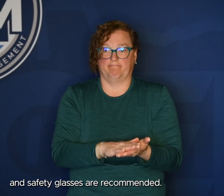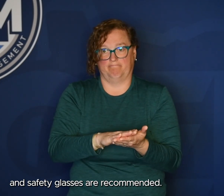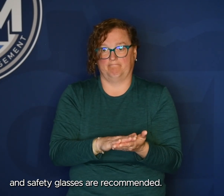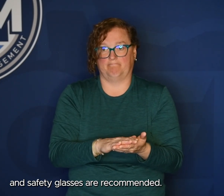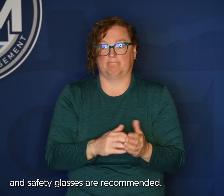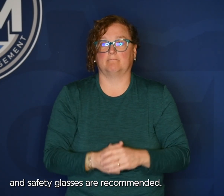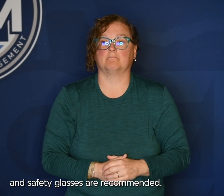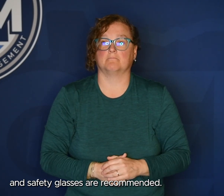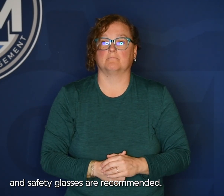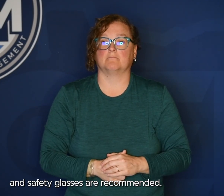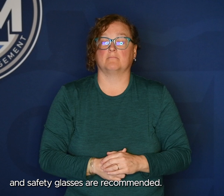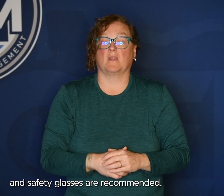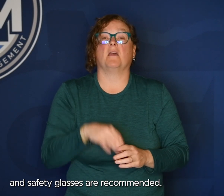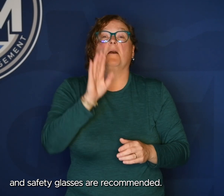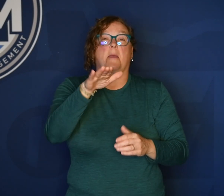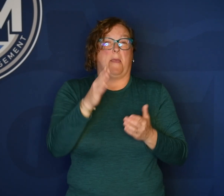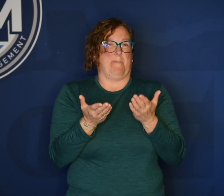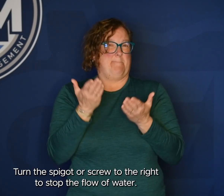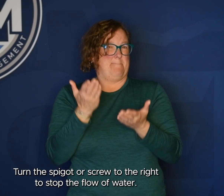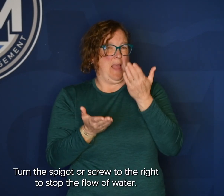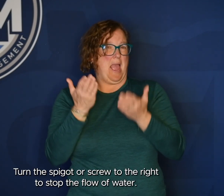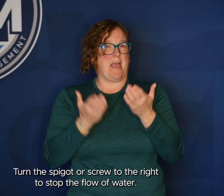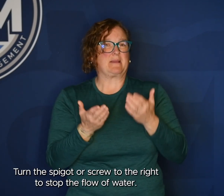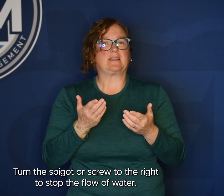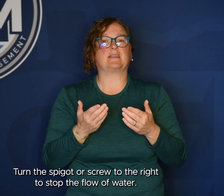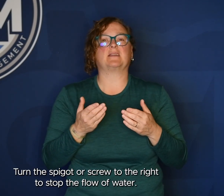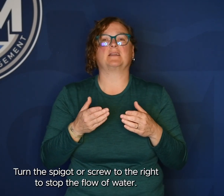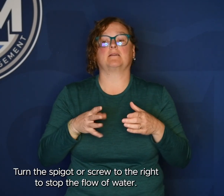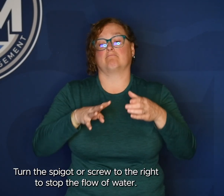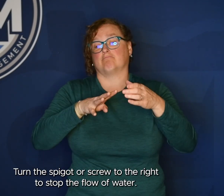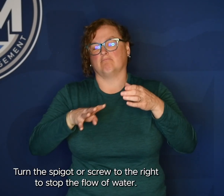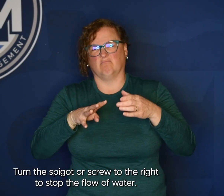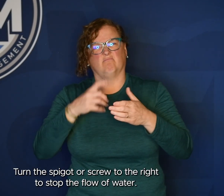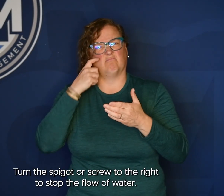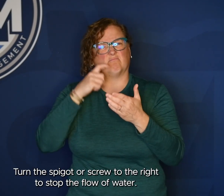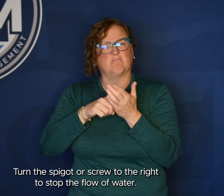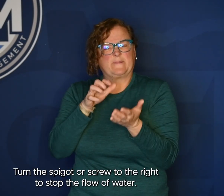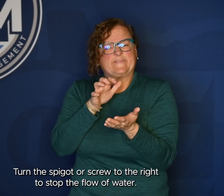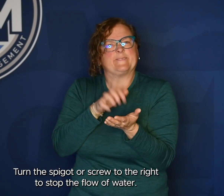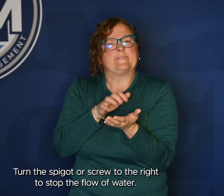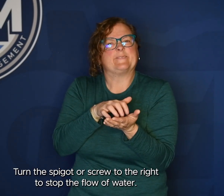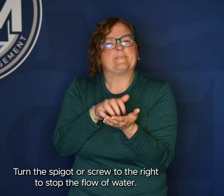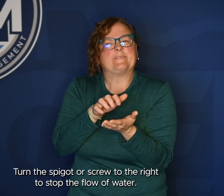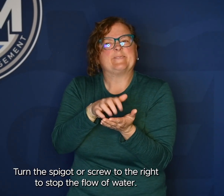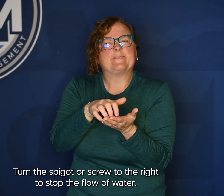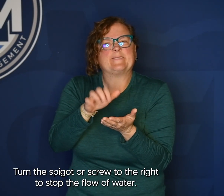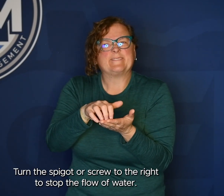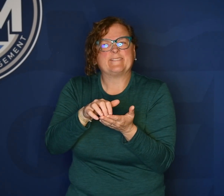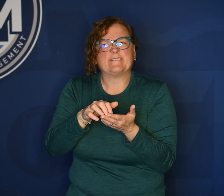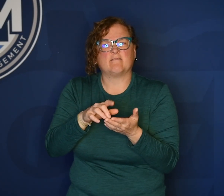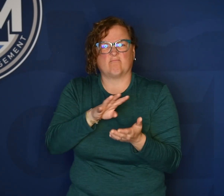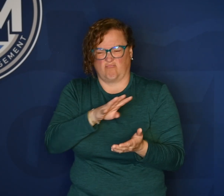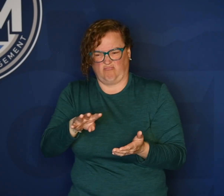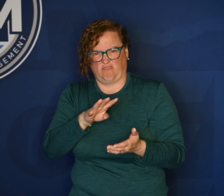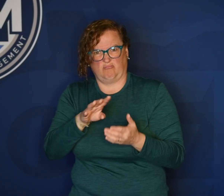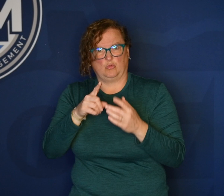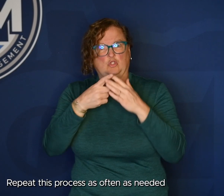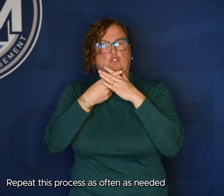are recommended. Turn the spigot or screw to the right to stop the flow of water. Repeat